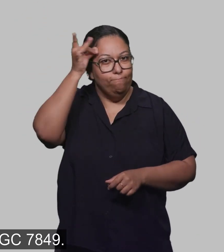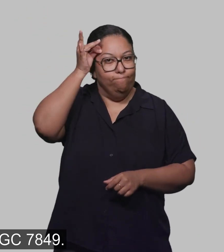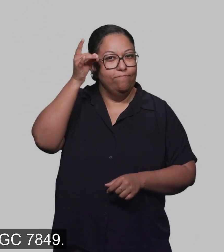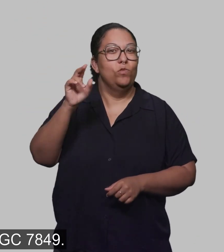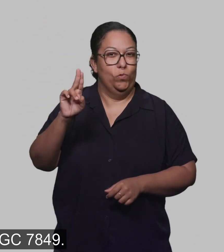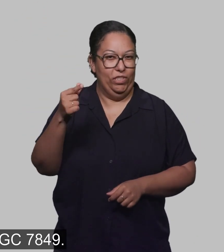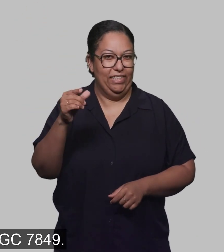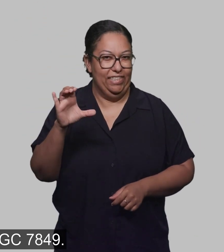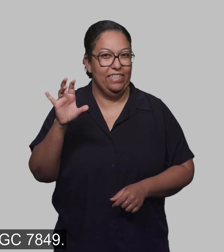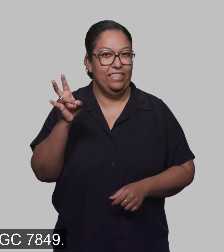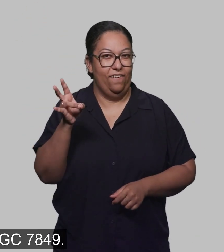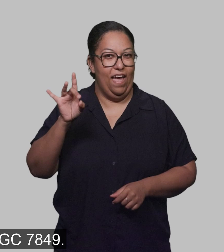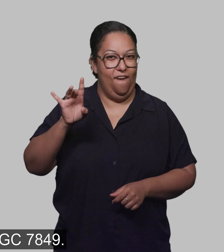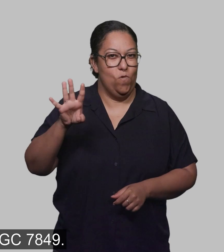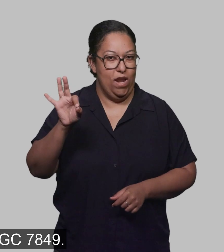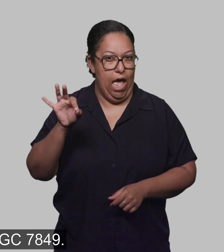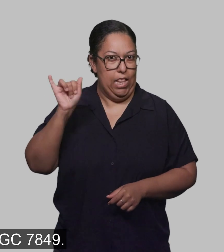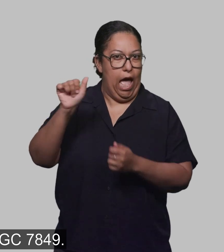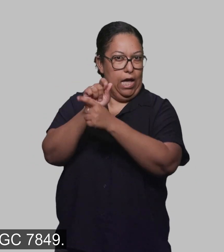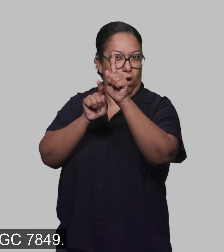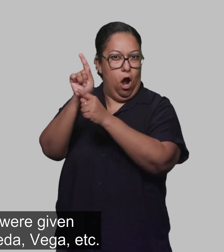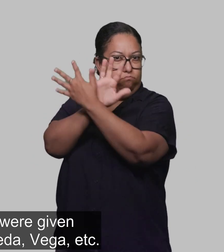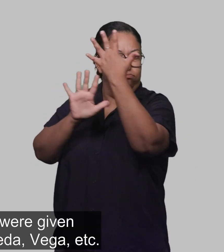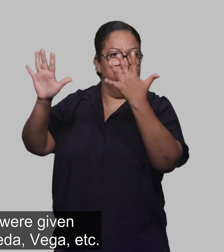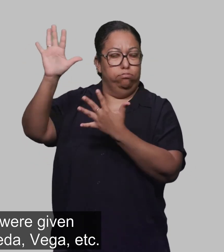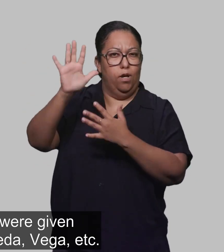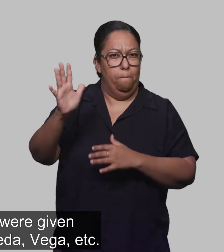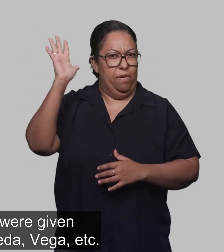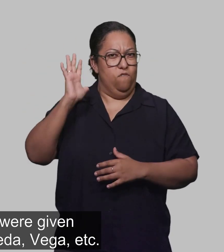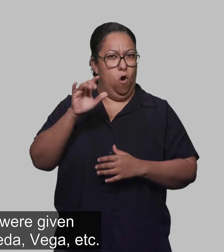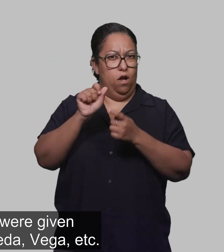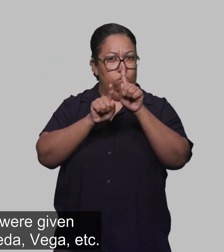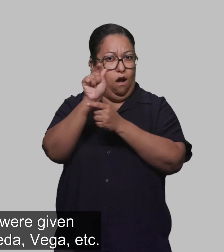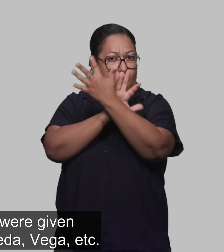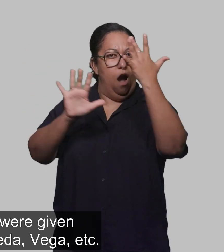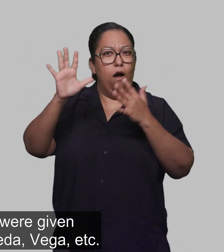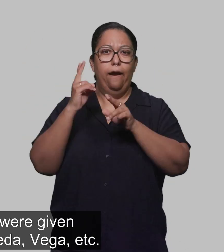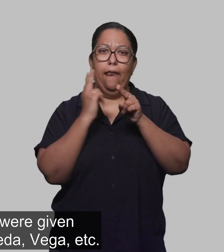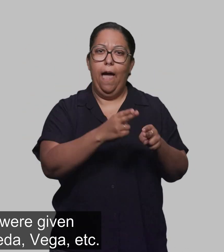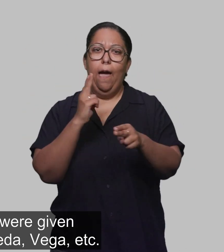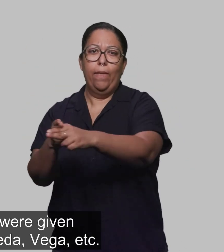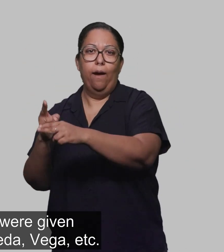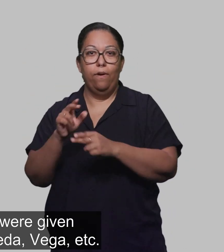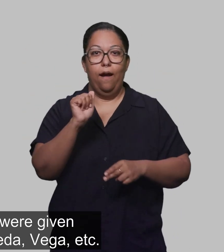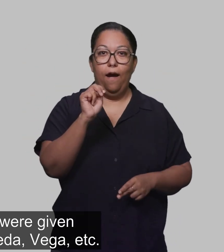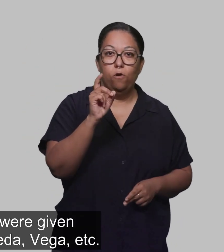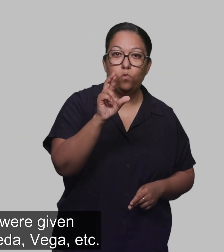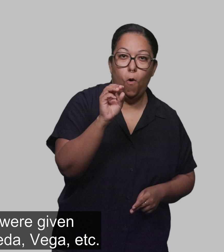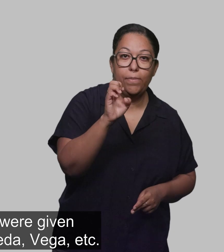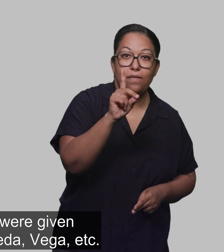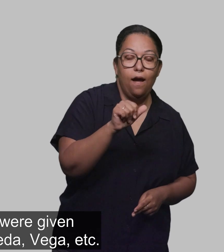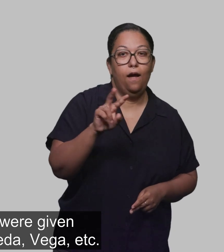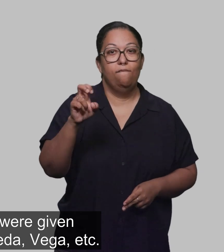is UGC 7849. Before, galaxies were given names like Andromeda,